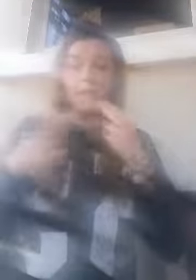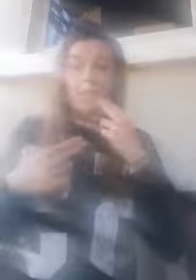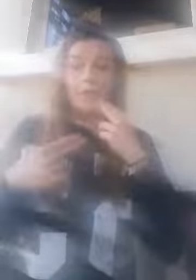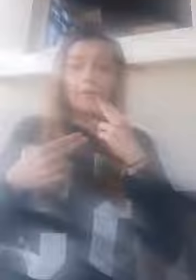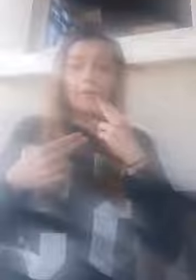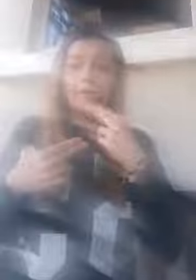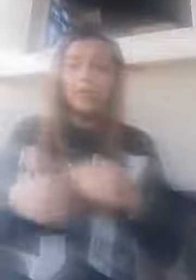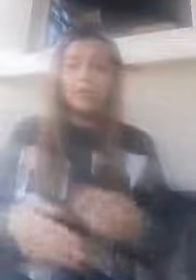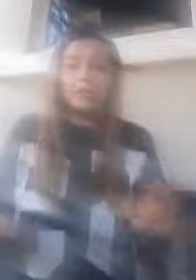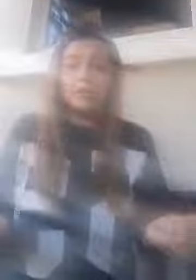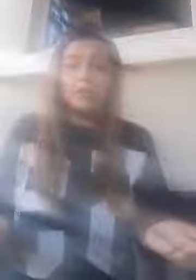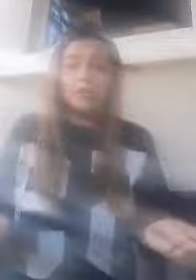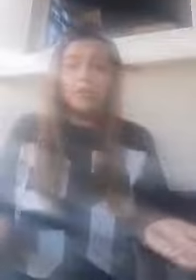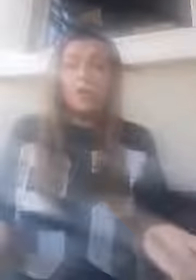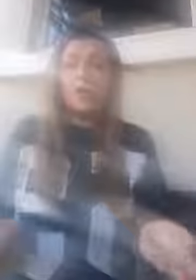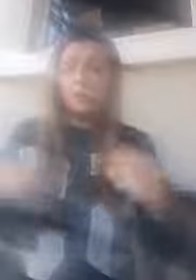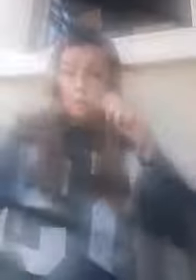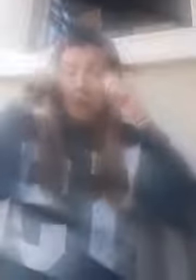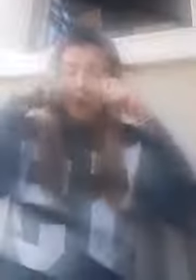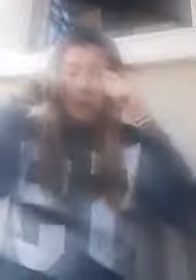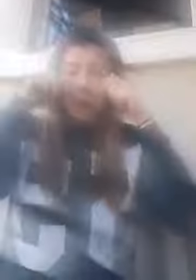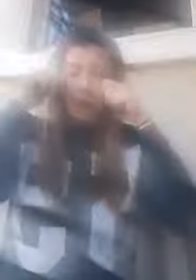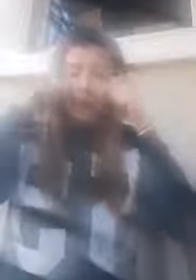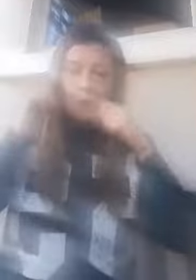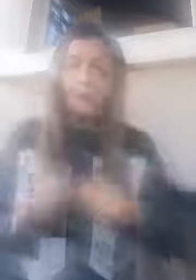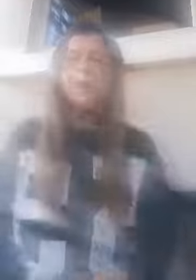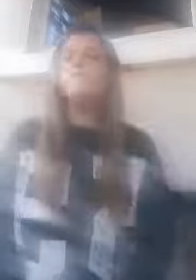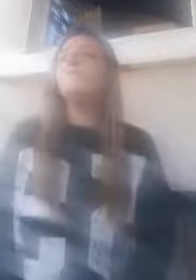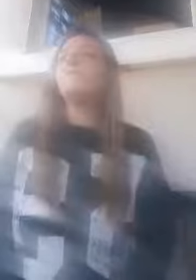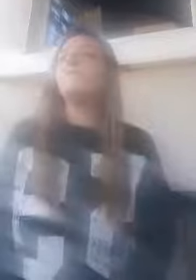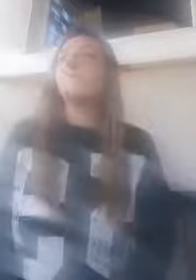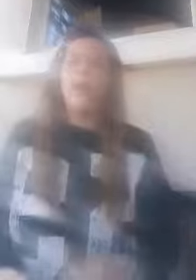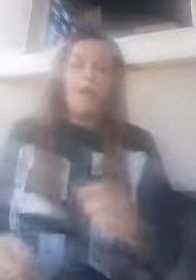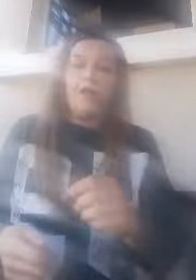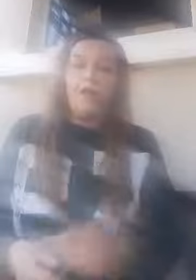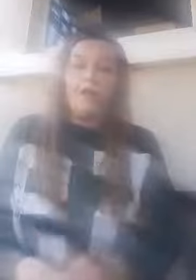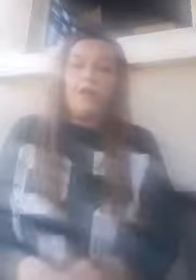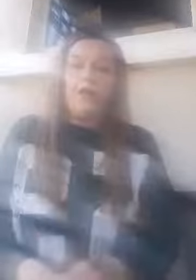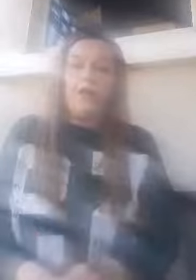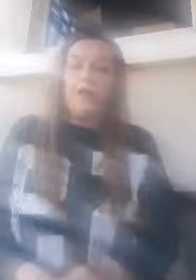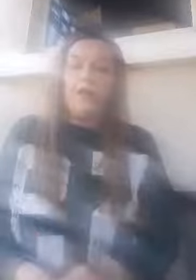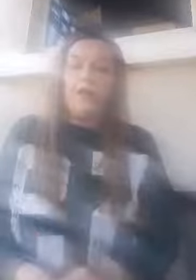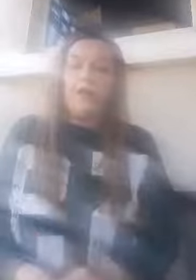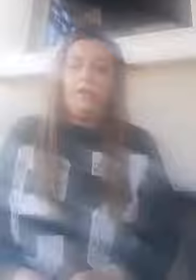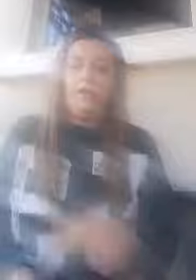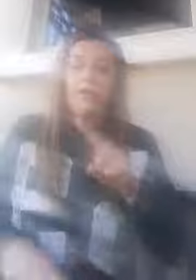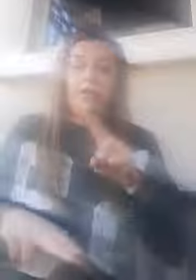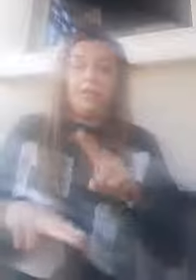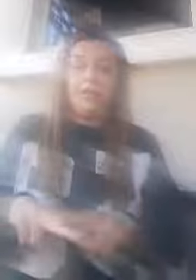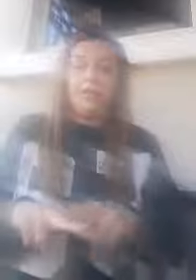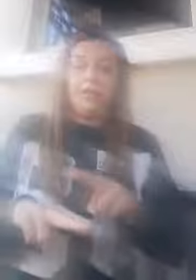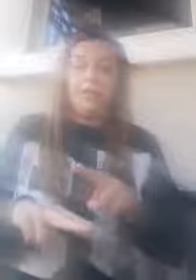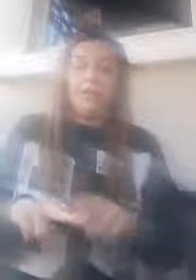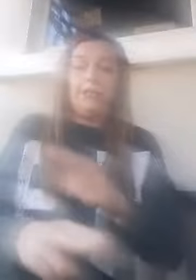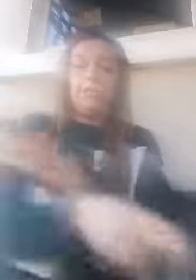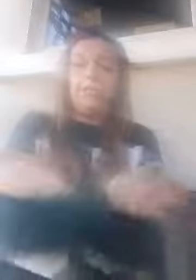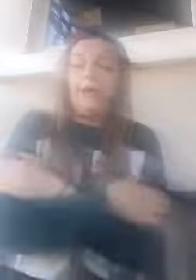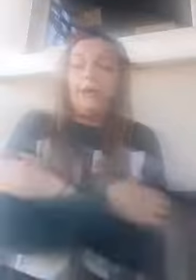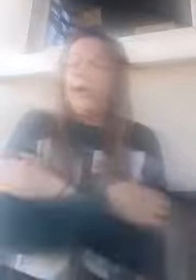porridge and it's all gone. Woo-hoo-hoo-hoo-hoo-hoo-hoo-hoo. Then daddy bear